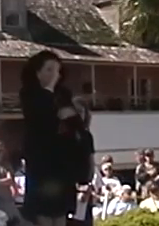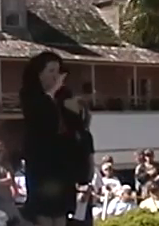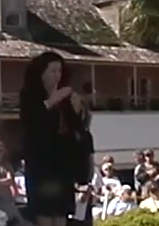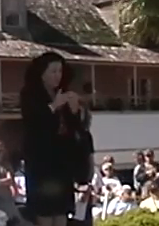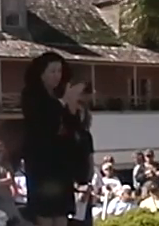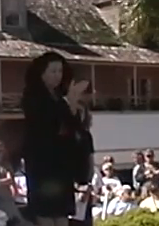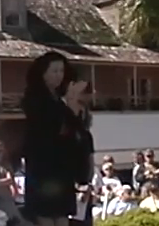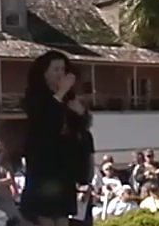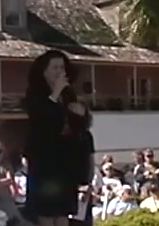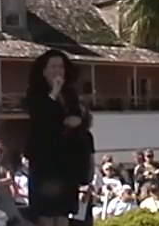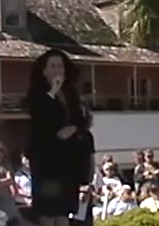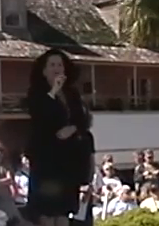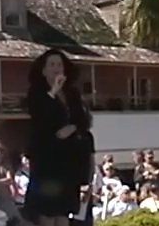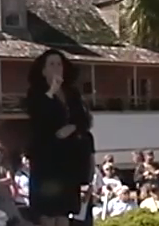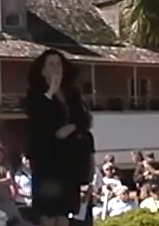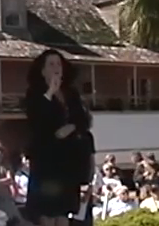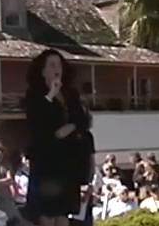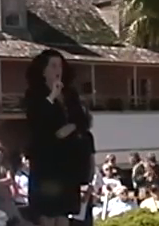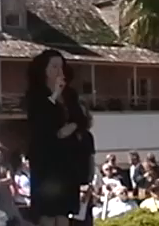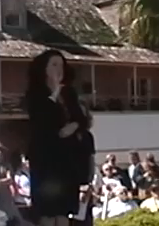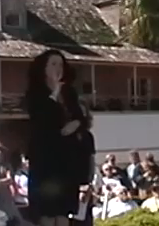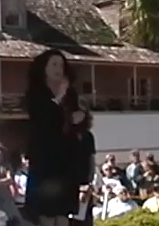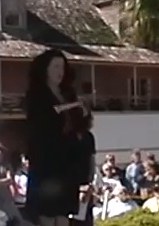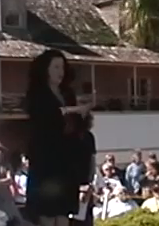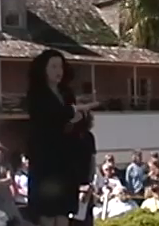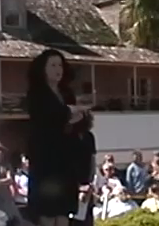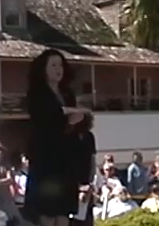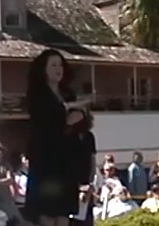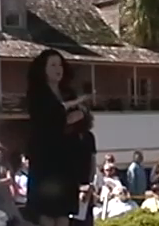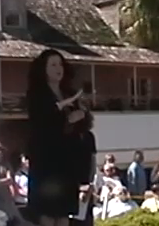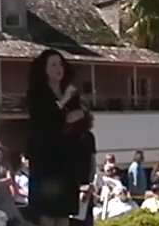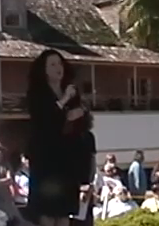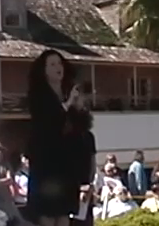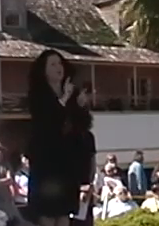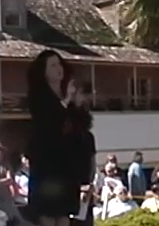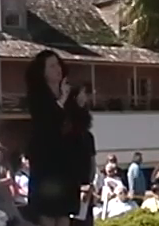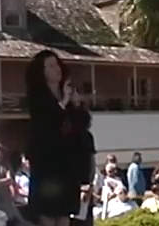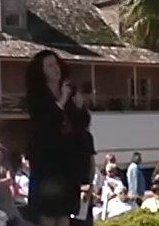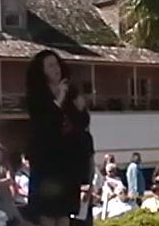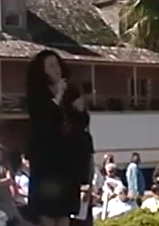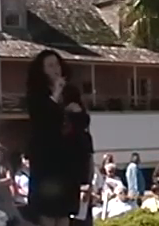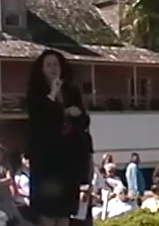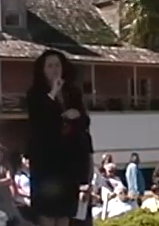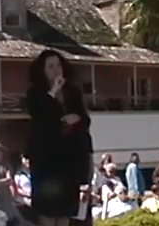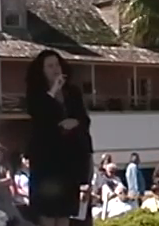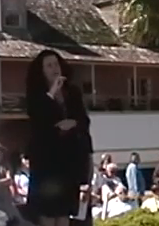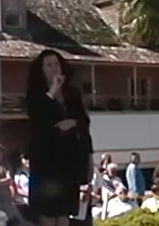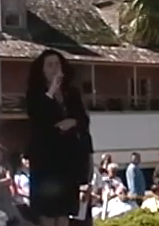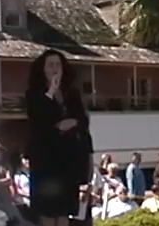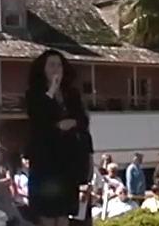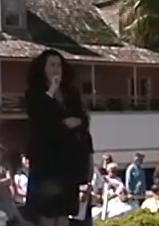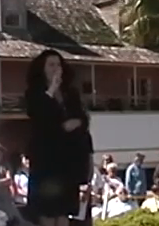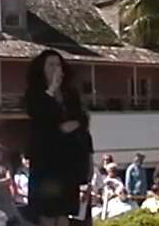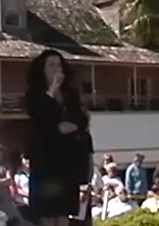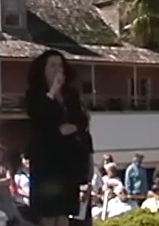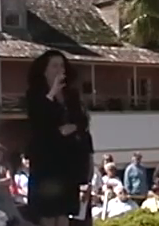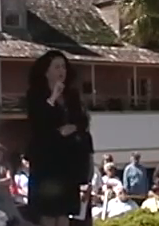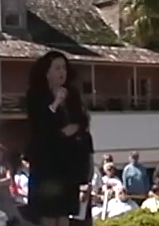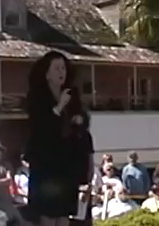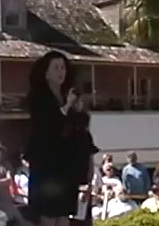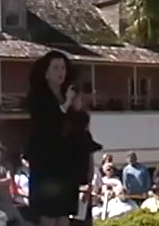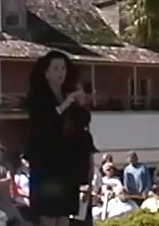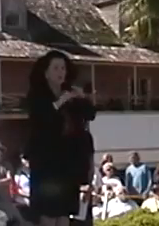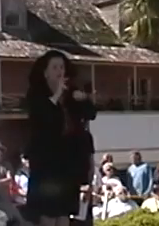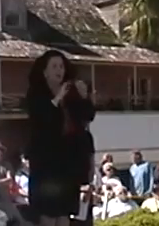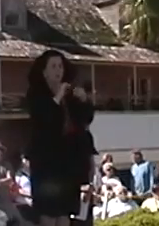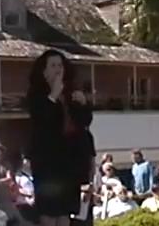San Juan Bay, and for San Felipe del Morro, the renowned 16th century citadel built by the